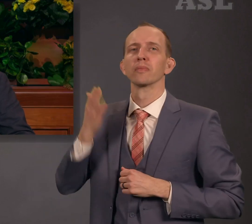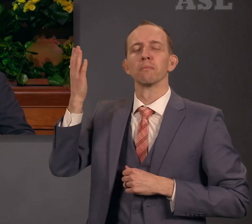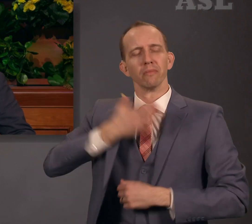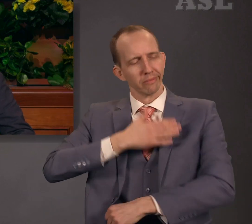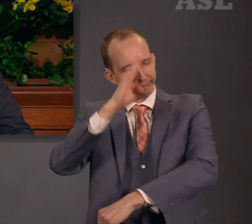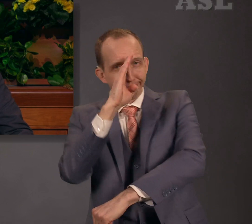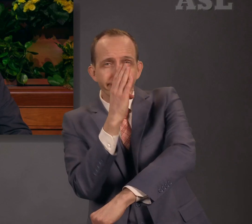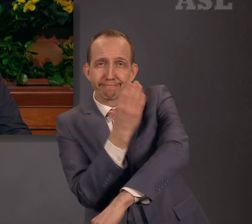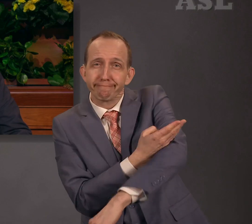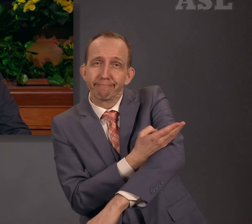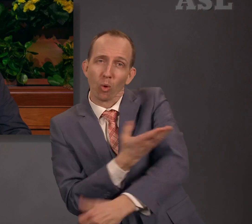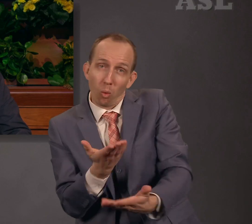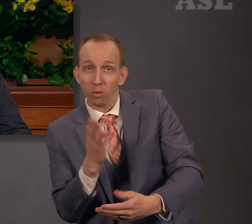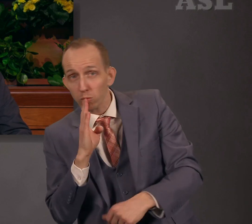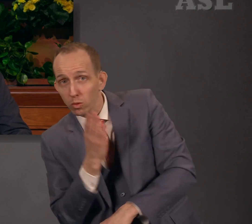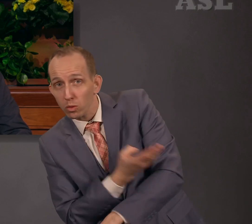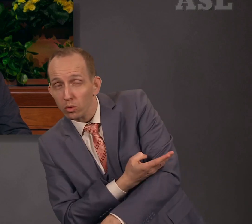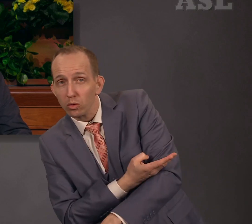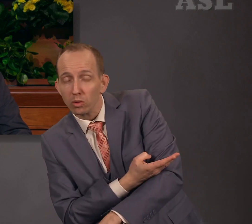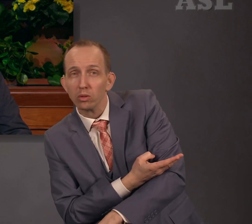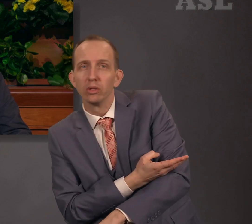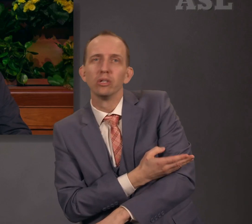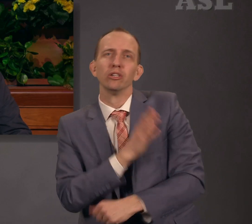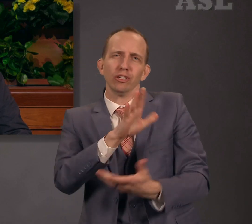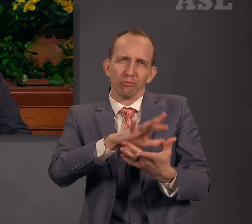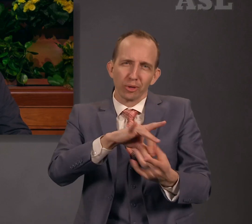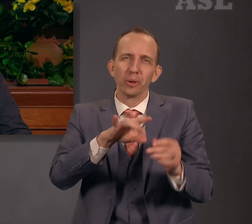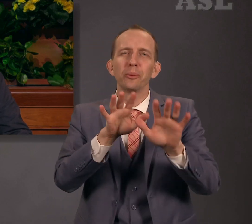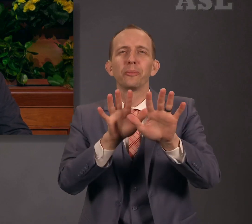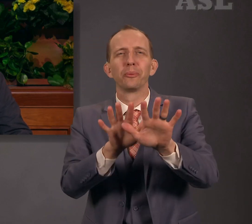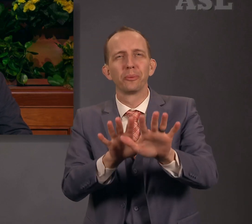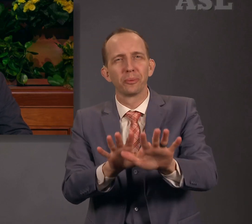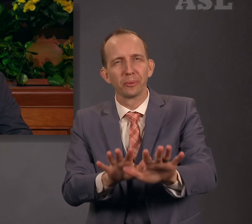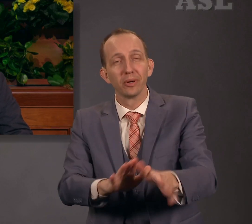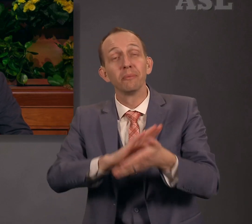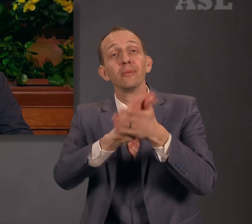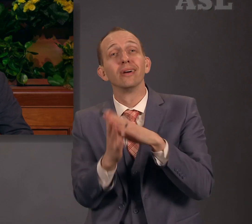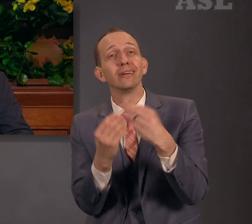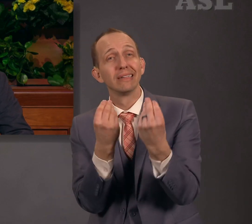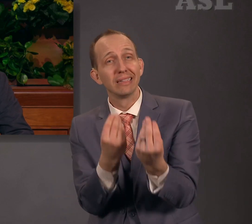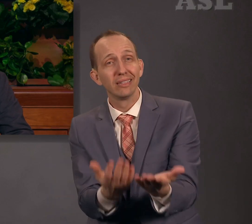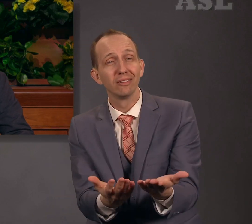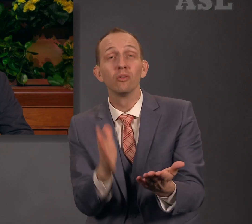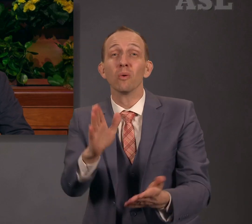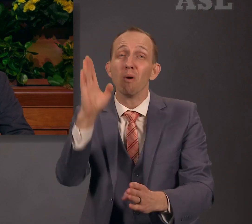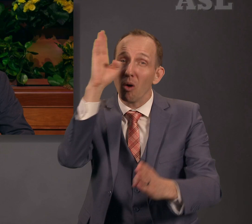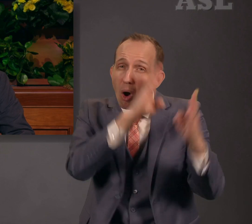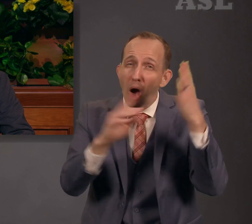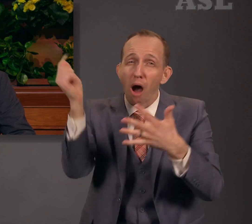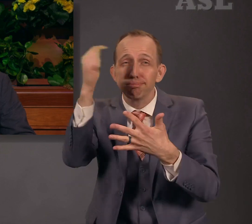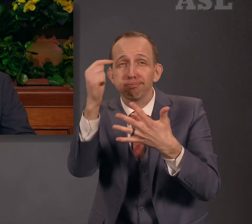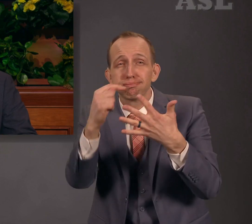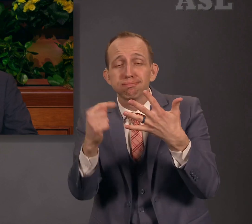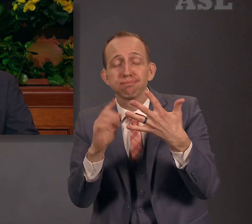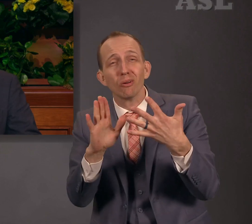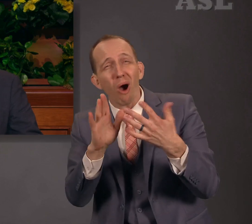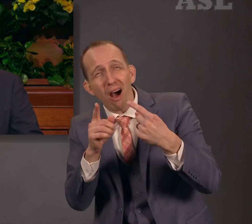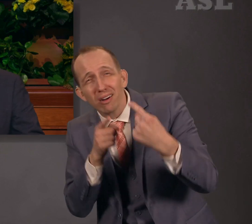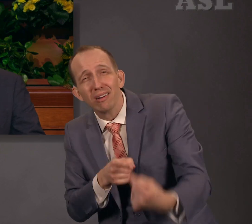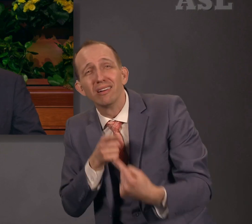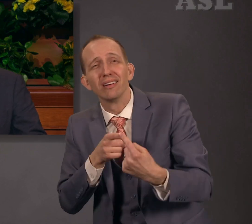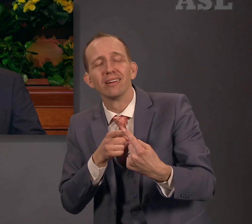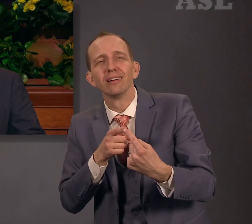answer. My son or daughter, peace be unto thy soul. Thine adversity and thine afflictions shall be but a small